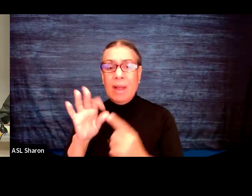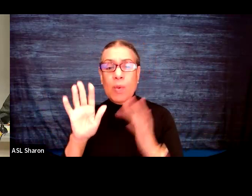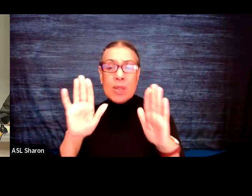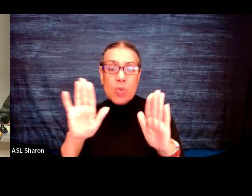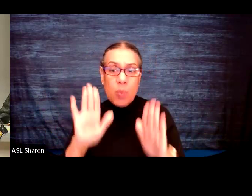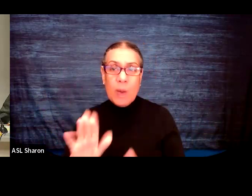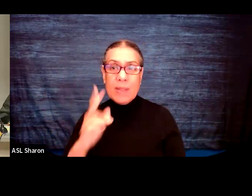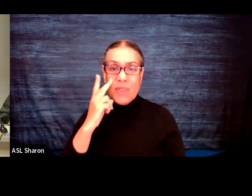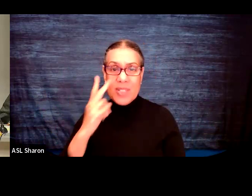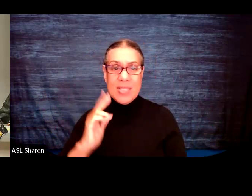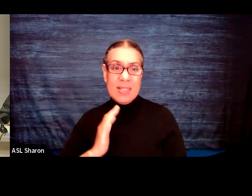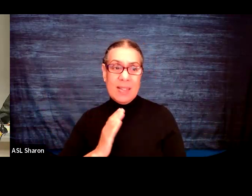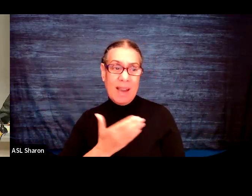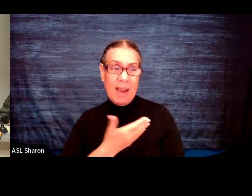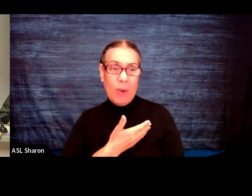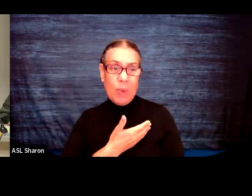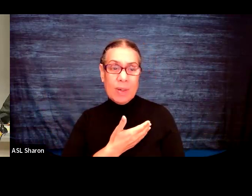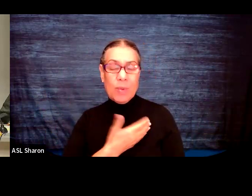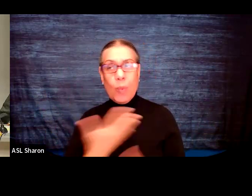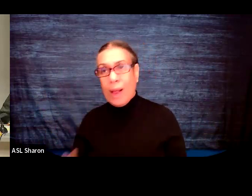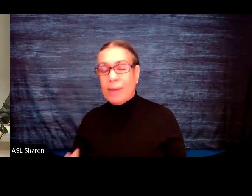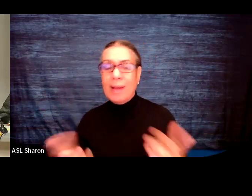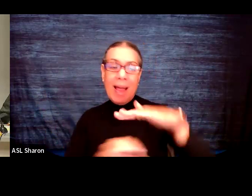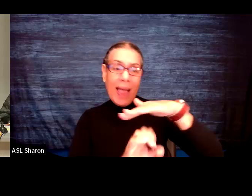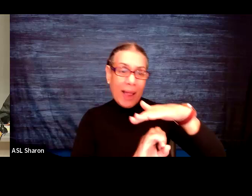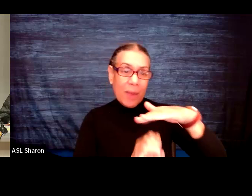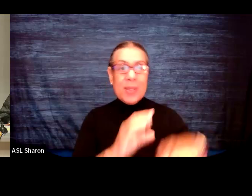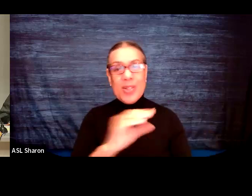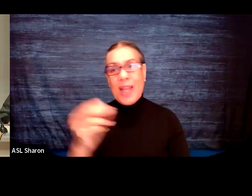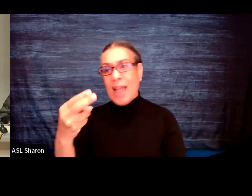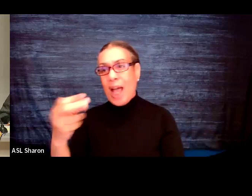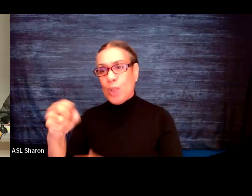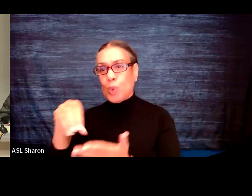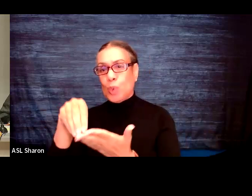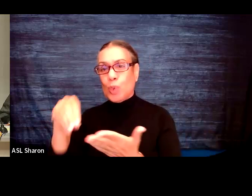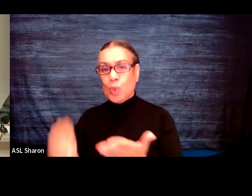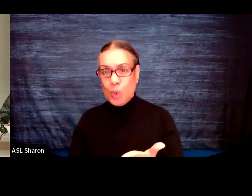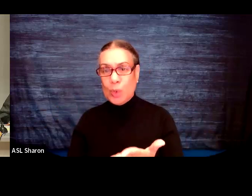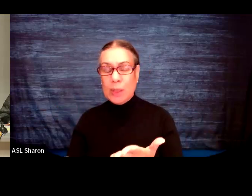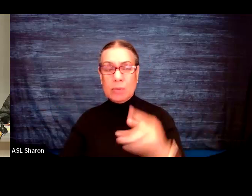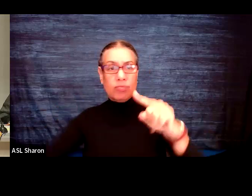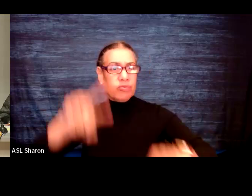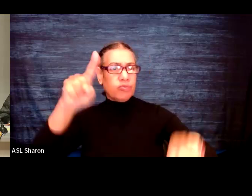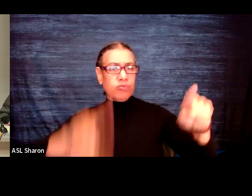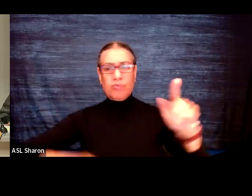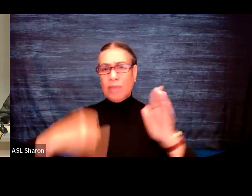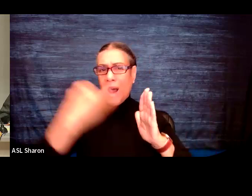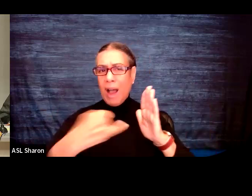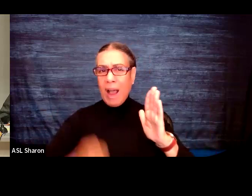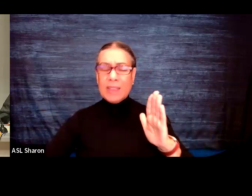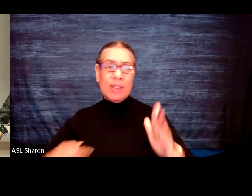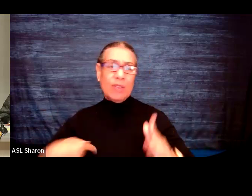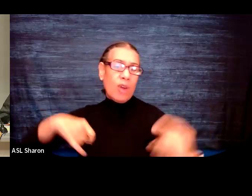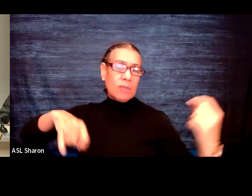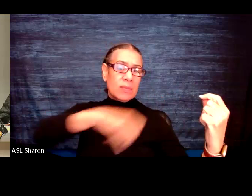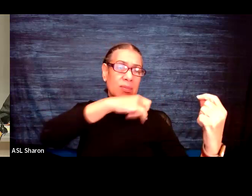see particularly our, elementary and our high school students. Variety of arts represented, everything from music